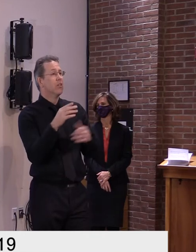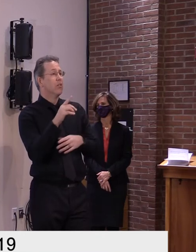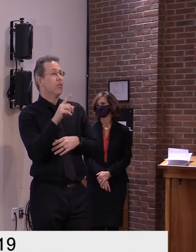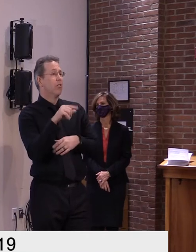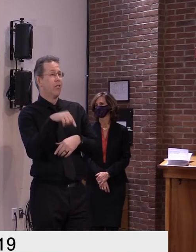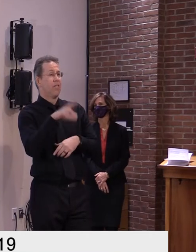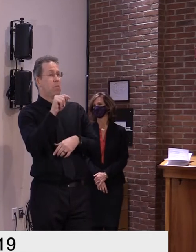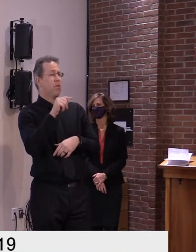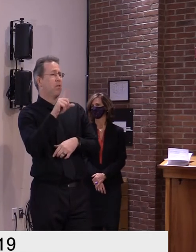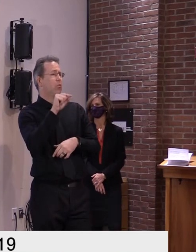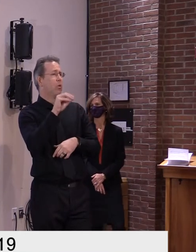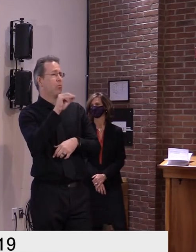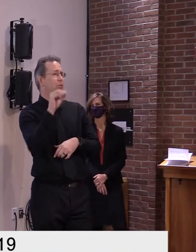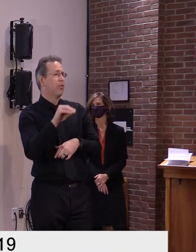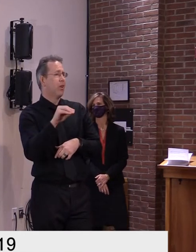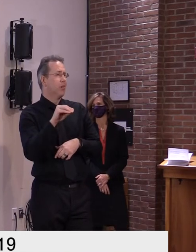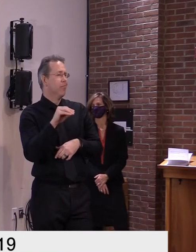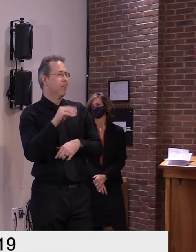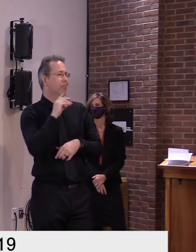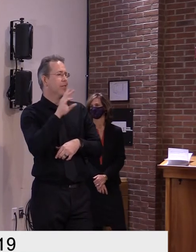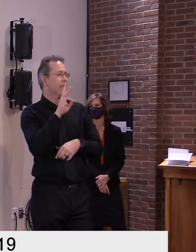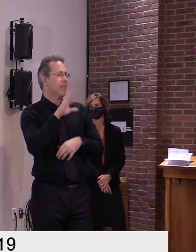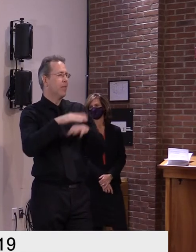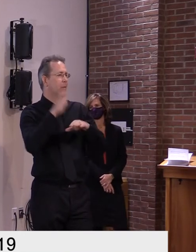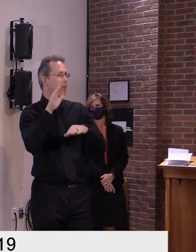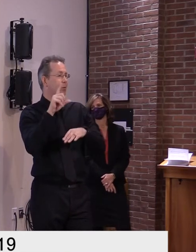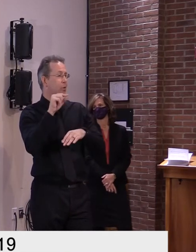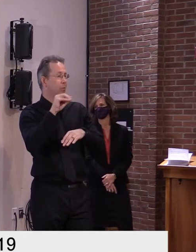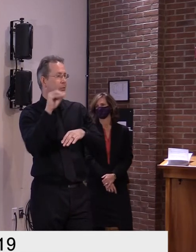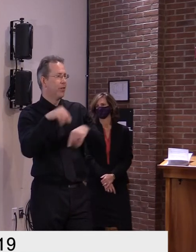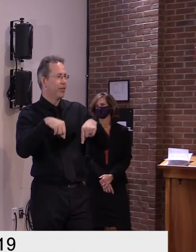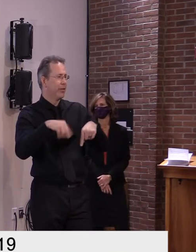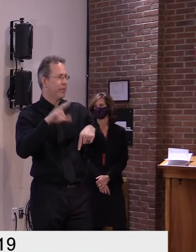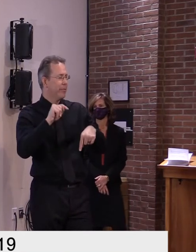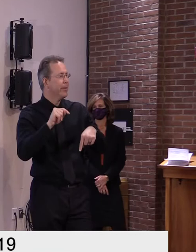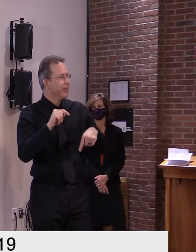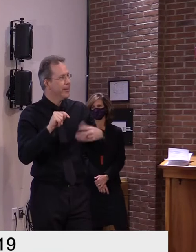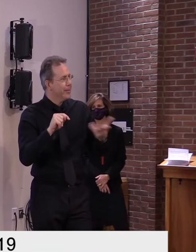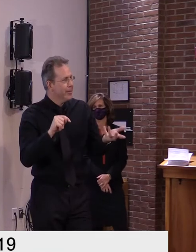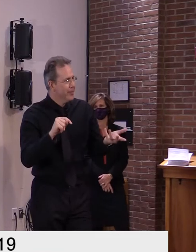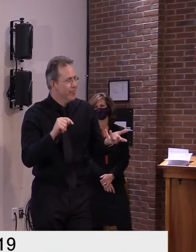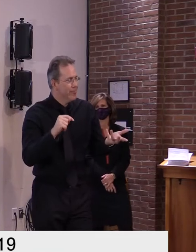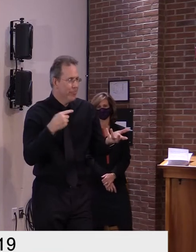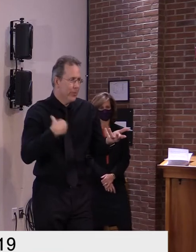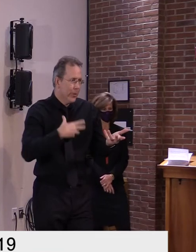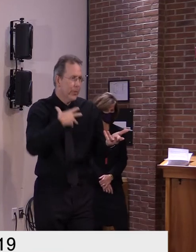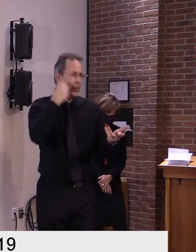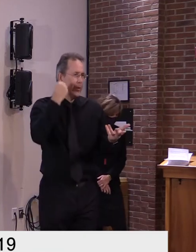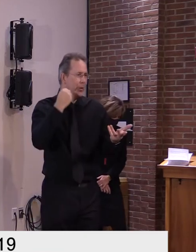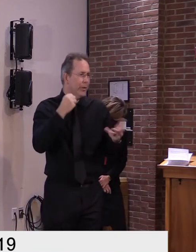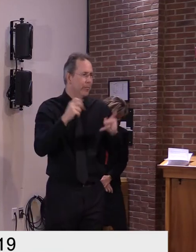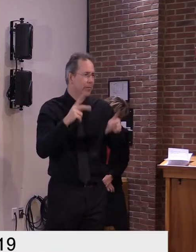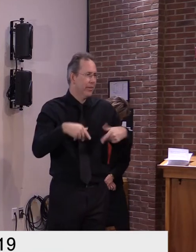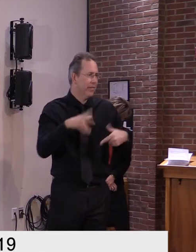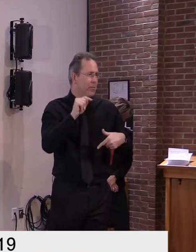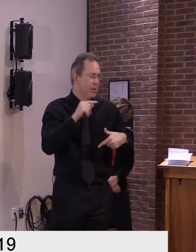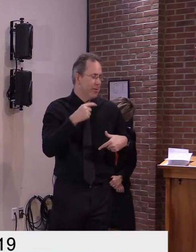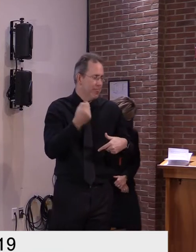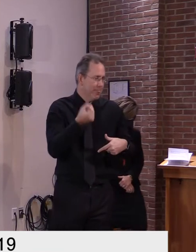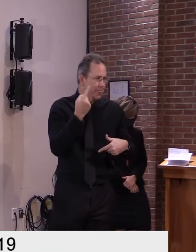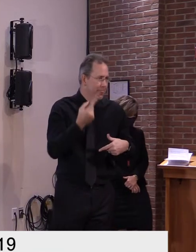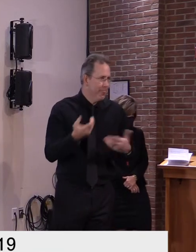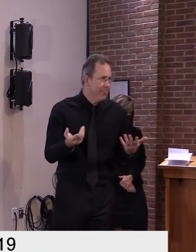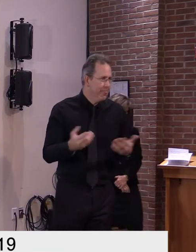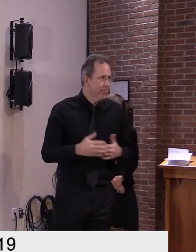we're in the top four states for the percent over age 65, and I think it's about 20%. I can confirm